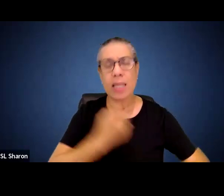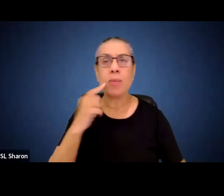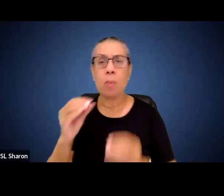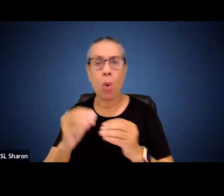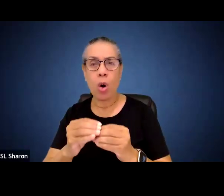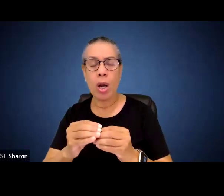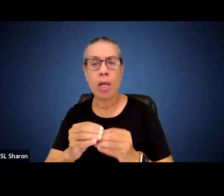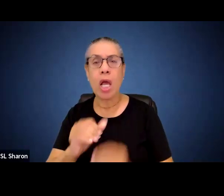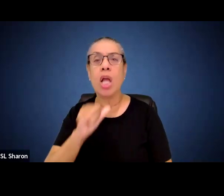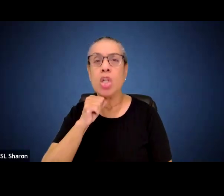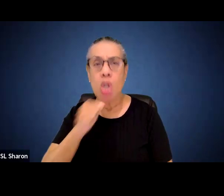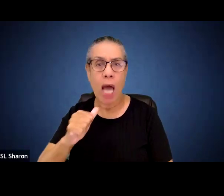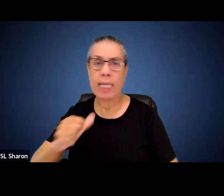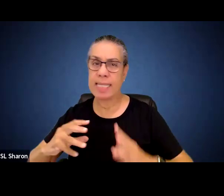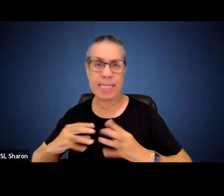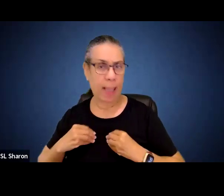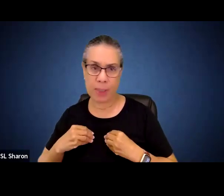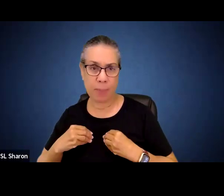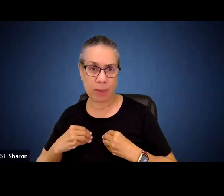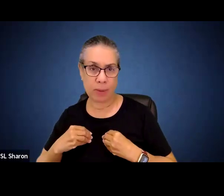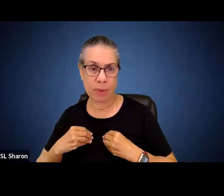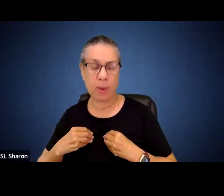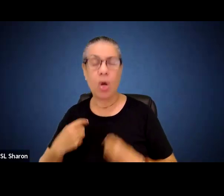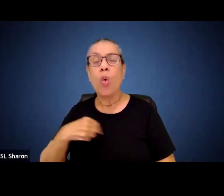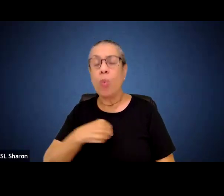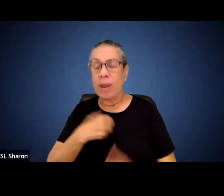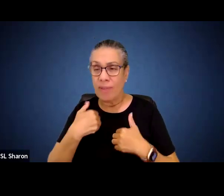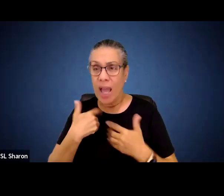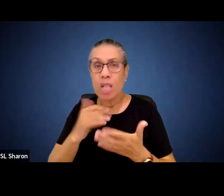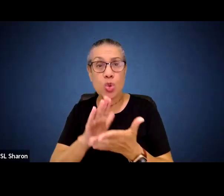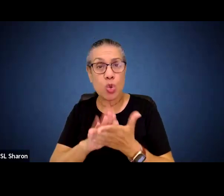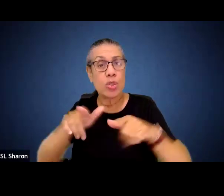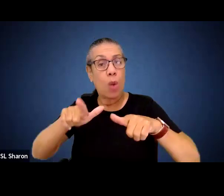We've got schools that have been in transition for a long time.